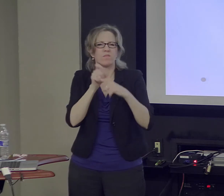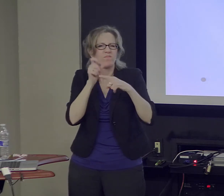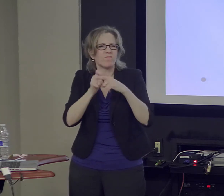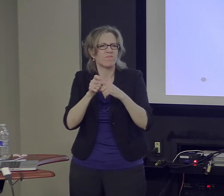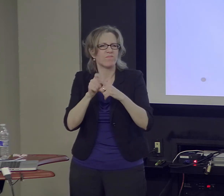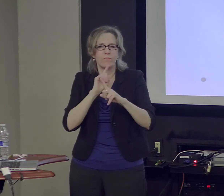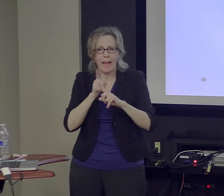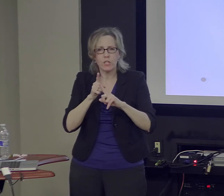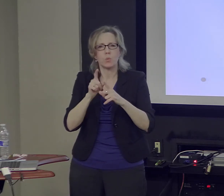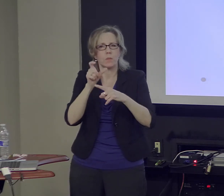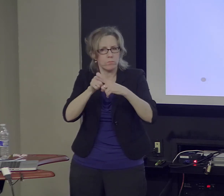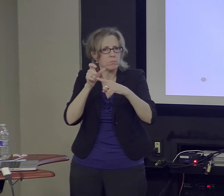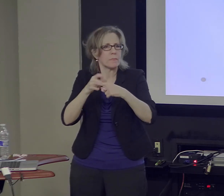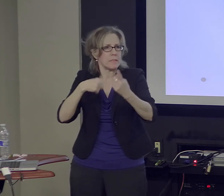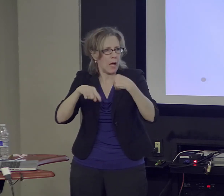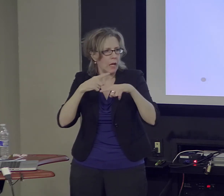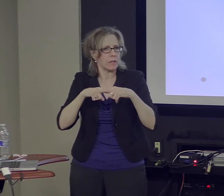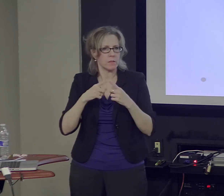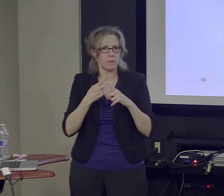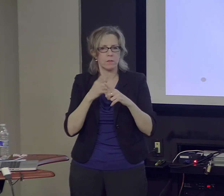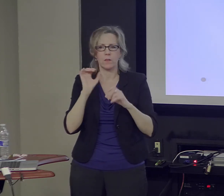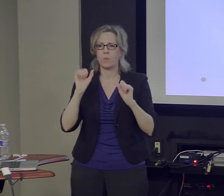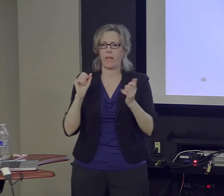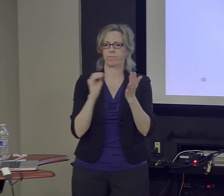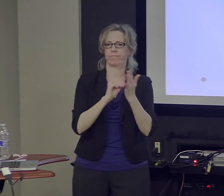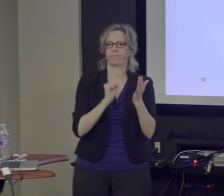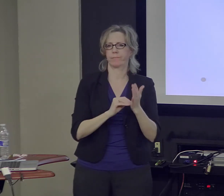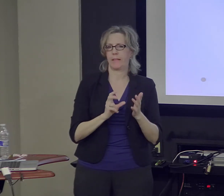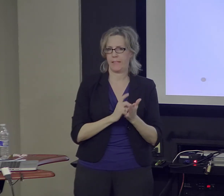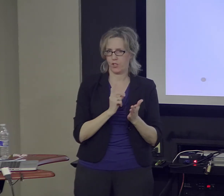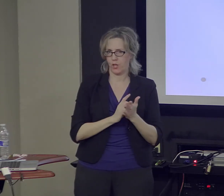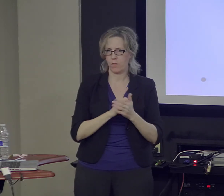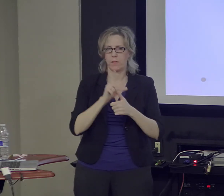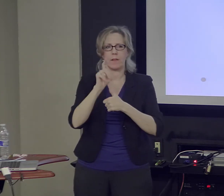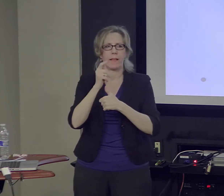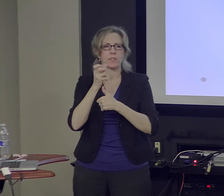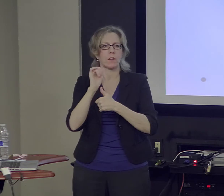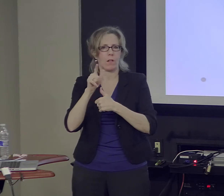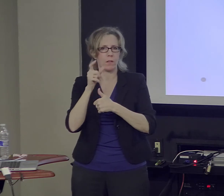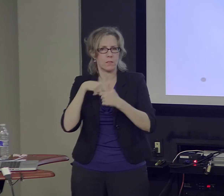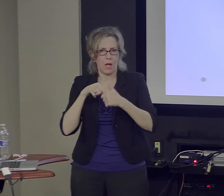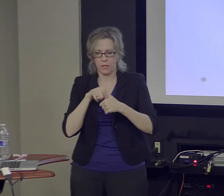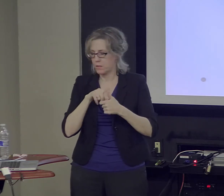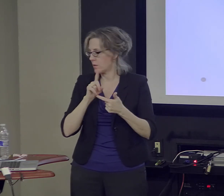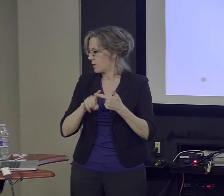And we notice these three different types in sign languages: